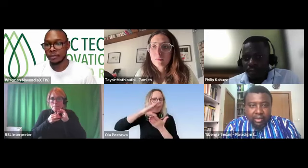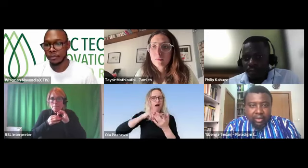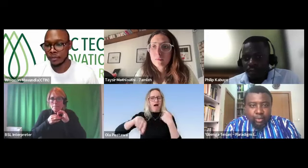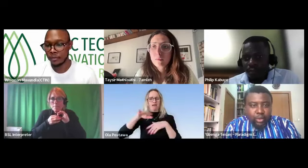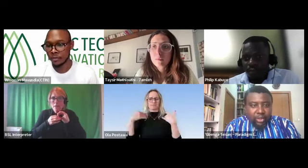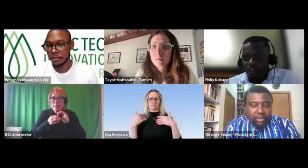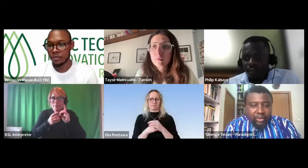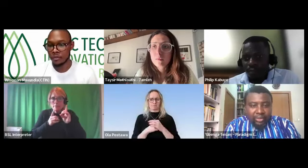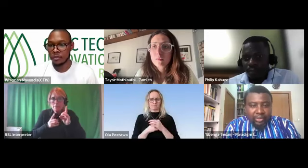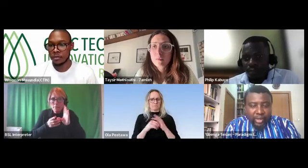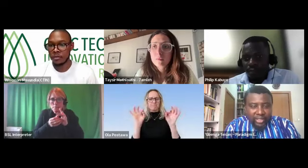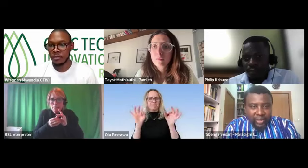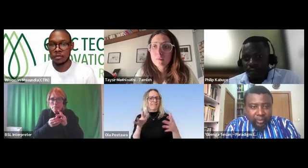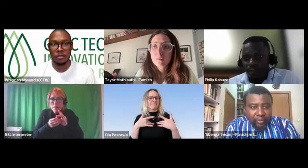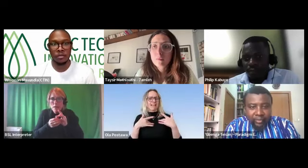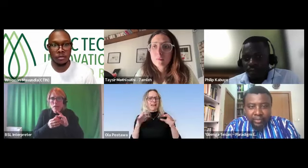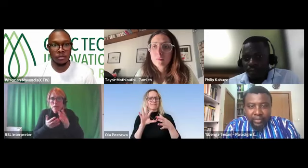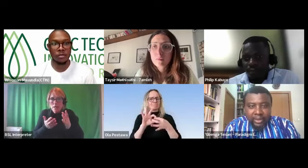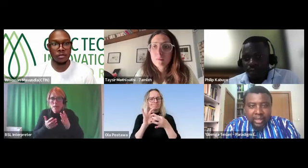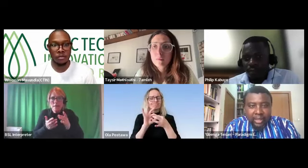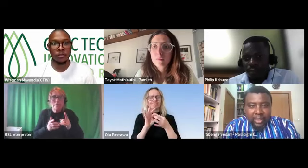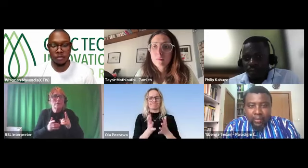like mutual tragedy.